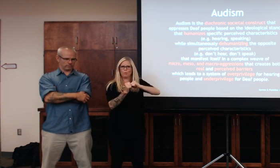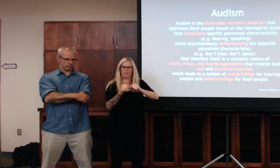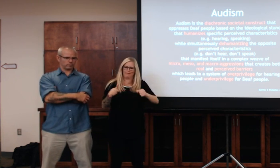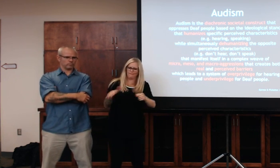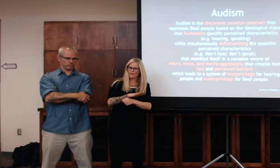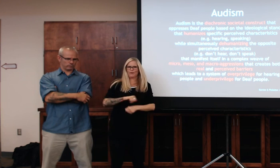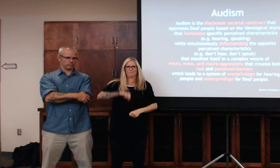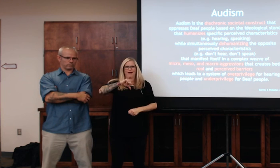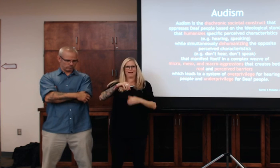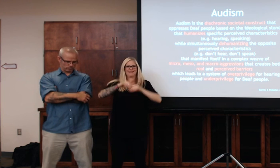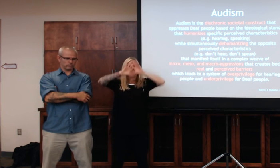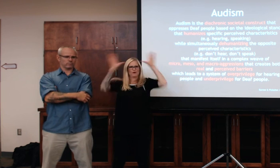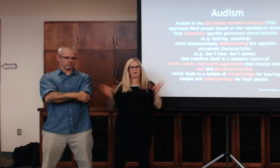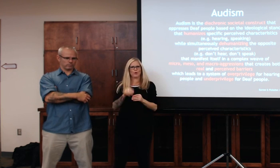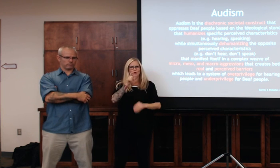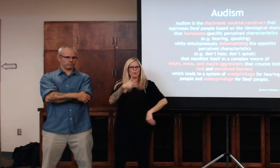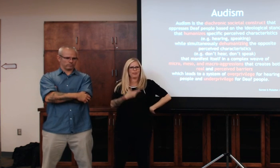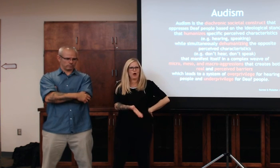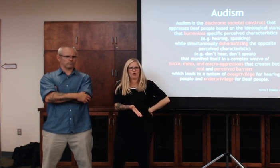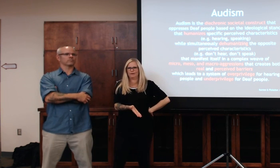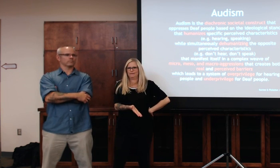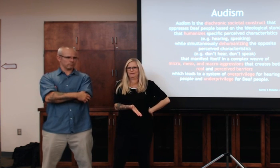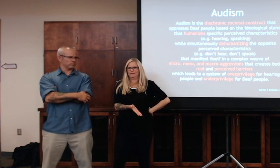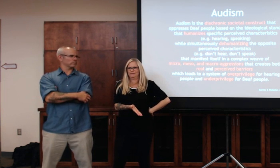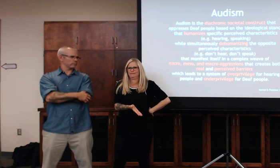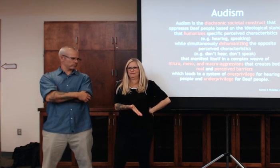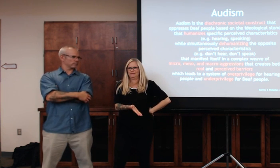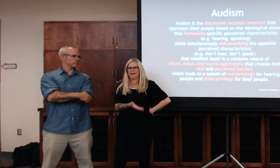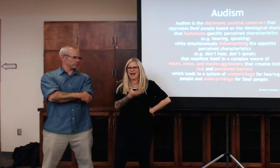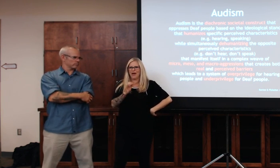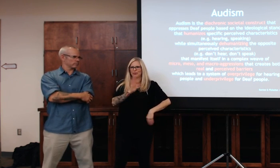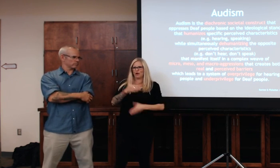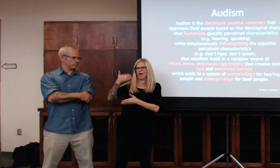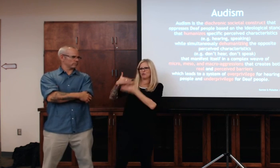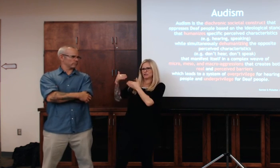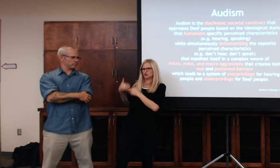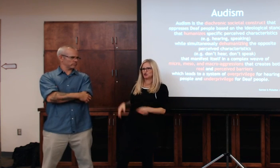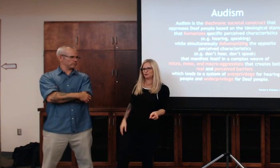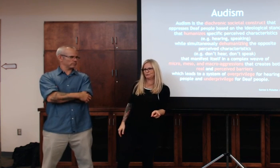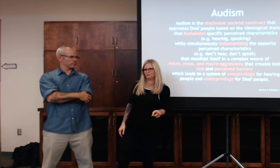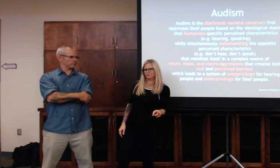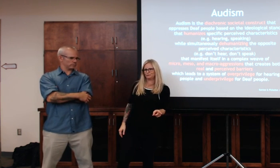up with full pride in the whole of who they are and their heritage.